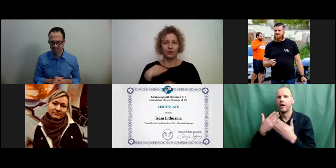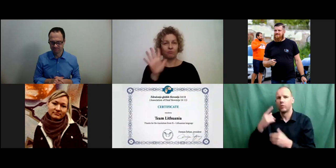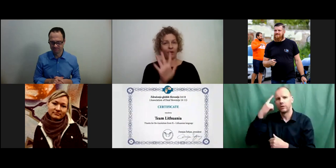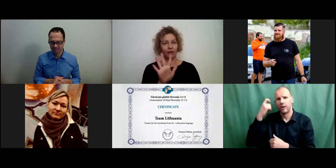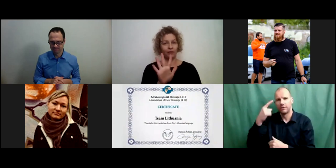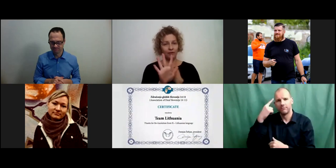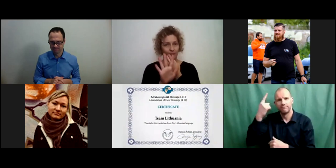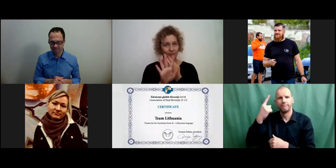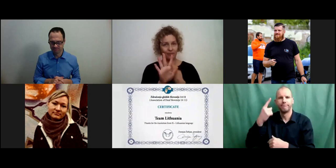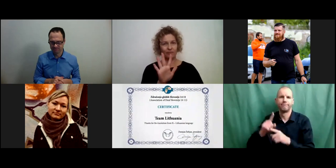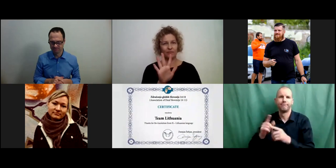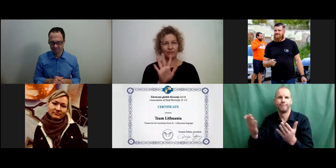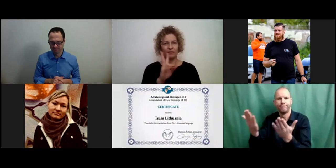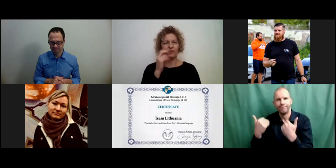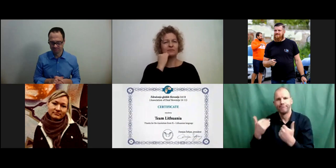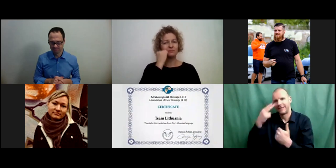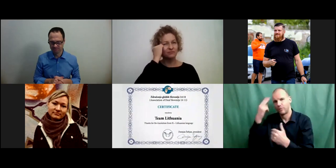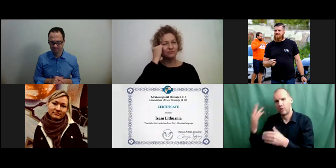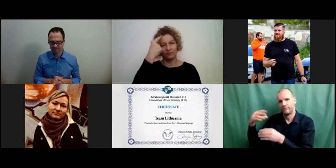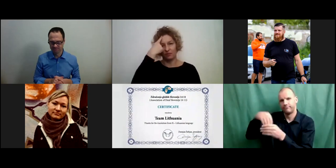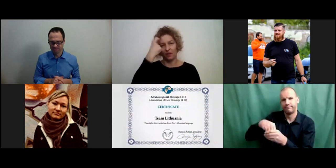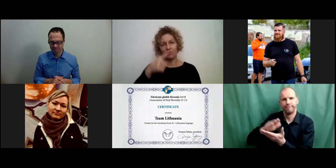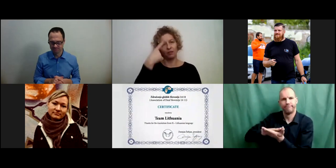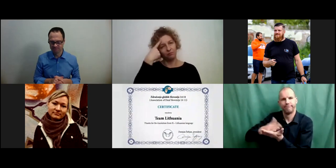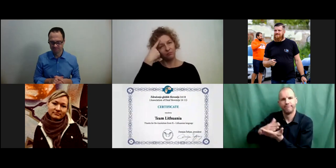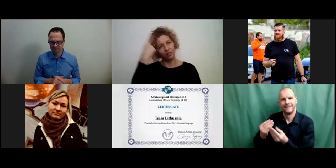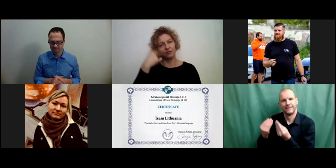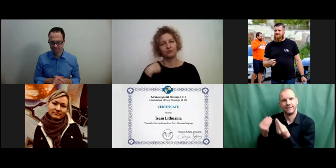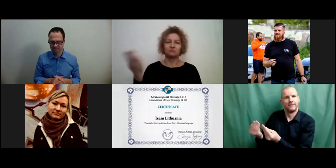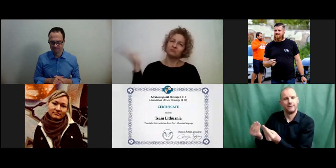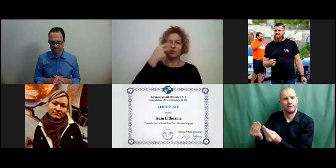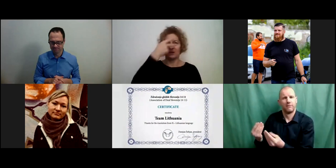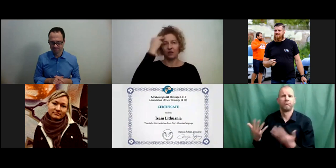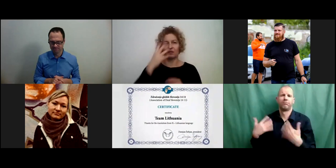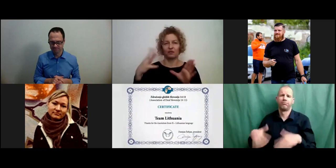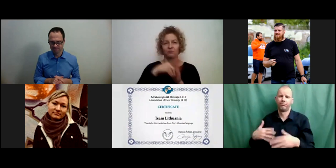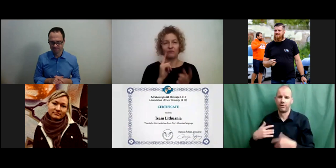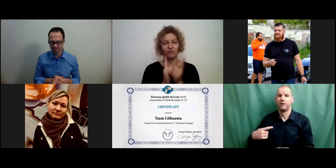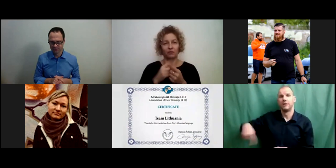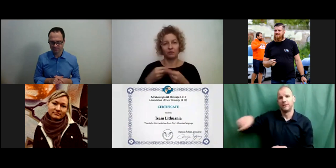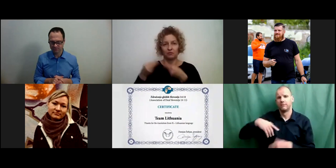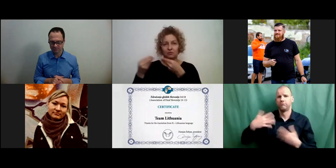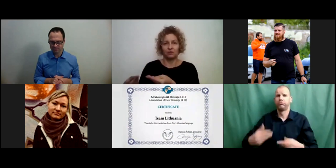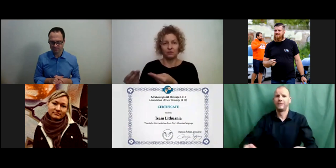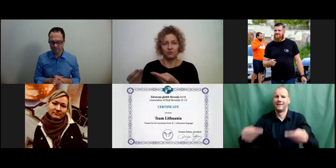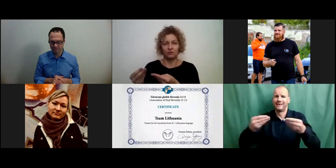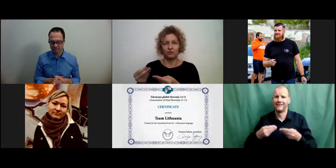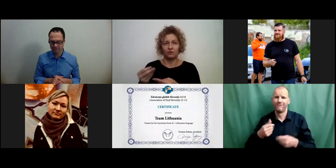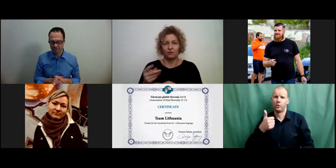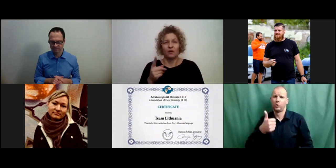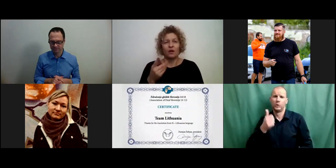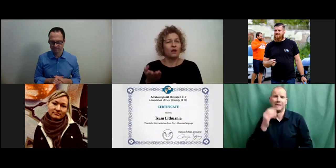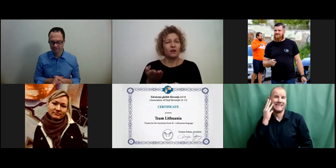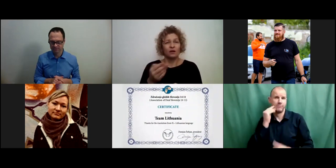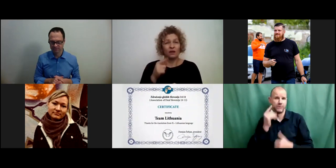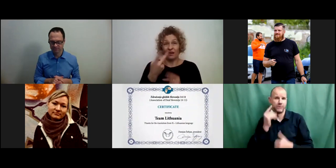as a team of 5, and thank you, Dami, for inviting us and giving us the opportunity